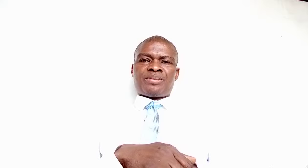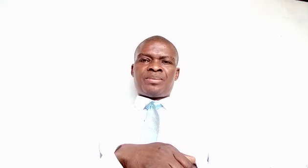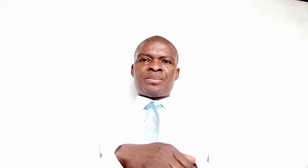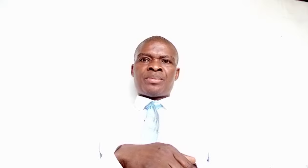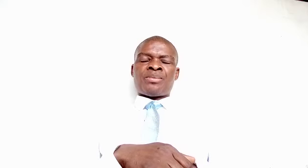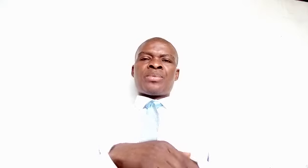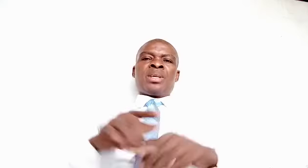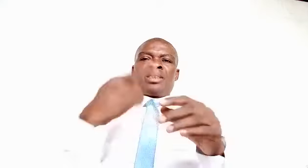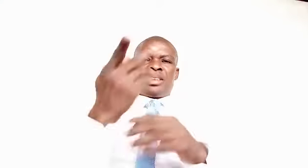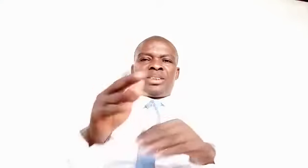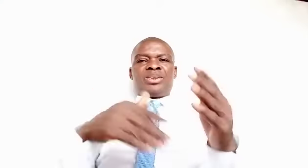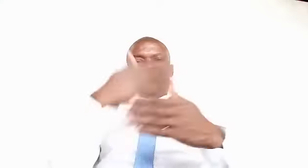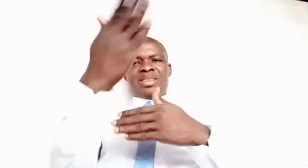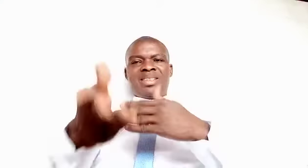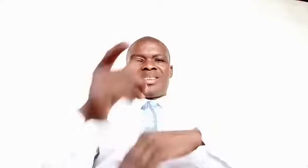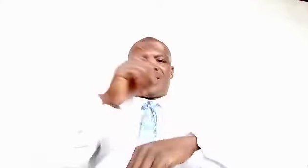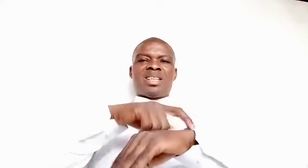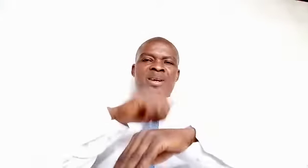See you next time, and remember to